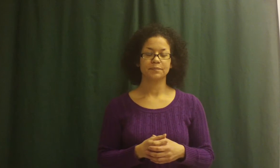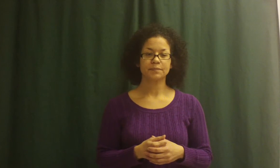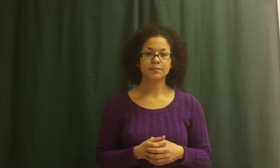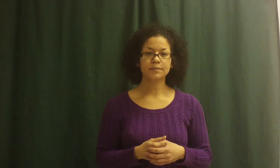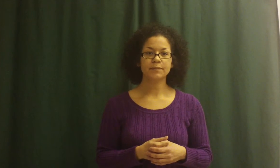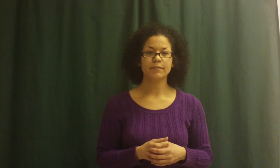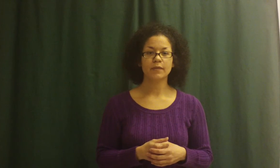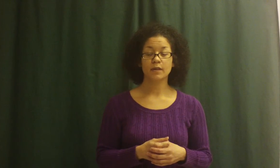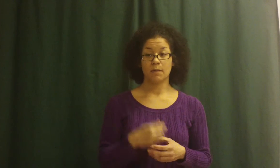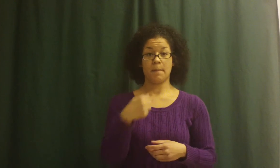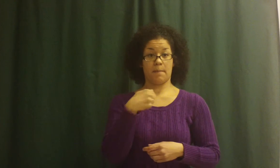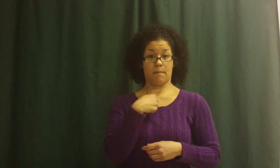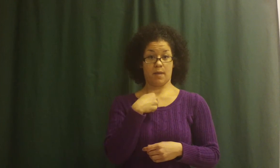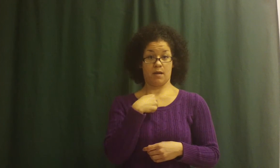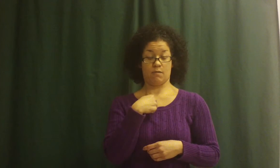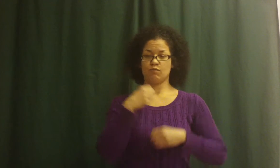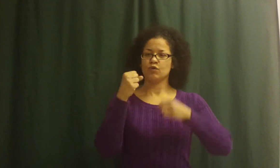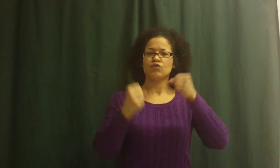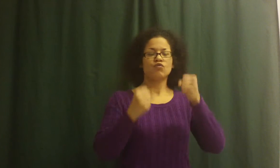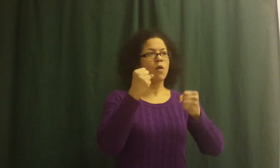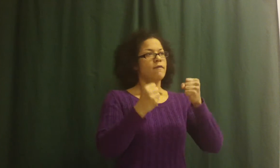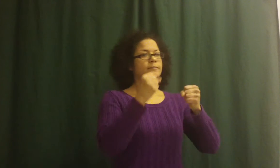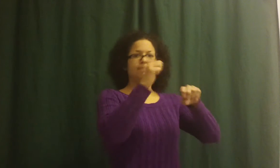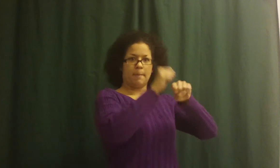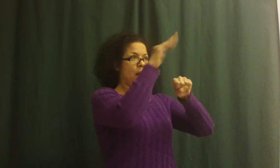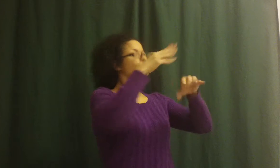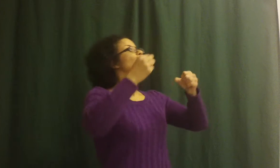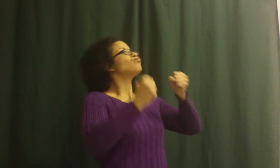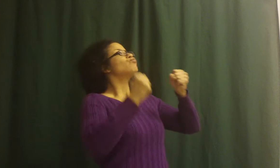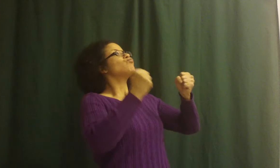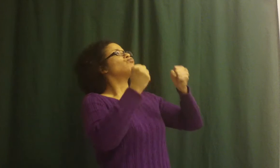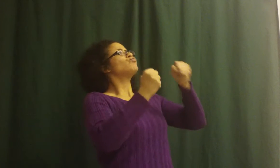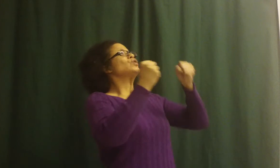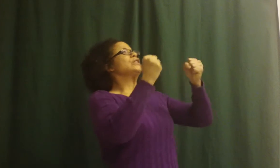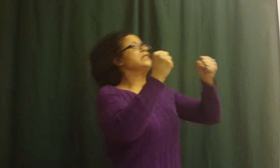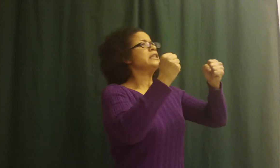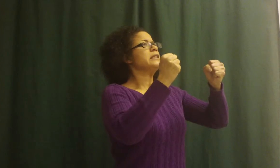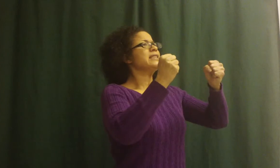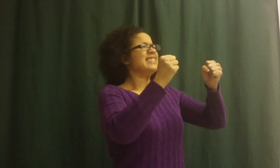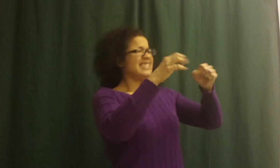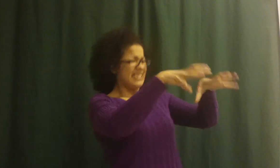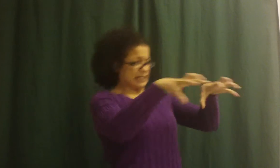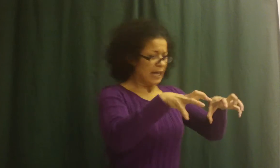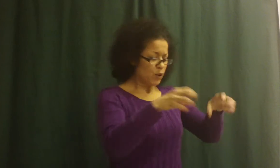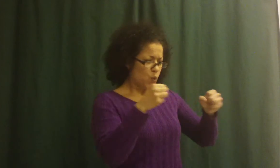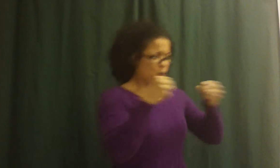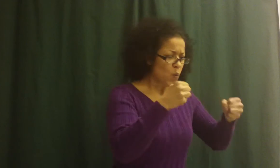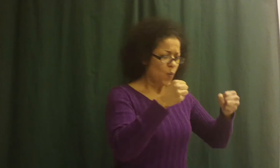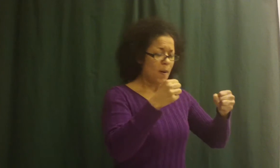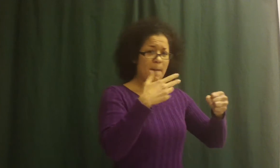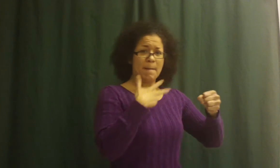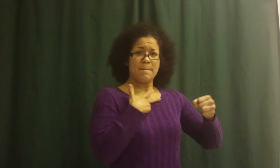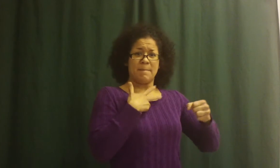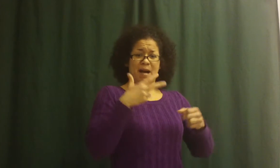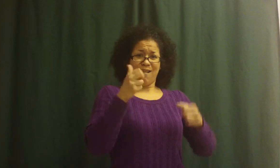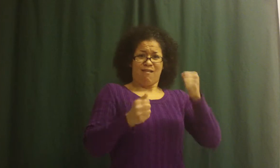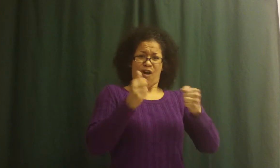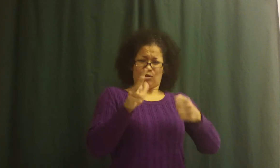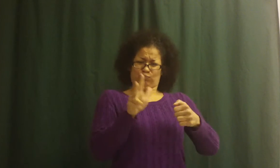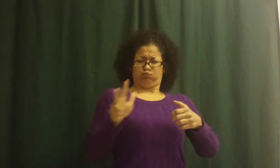I was driving up the mountain when I hit a patch of ice. My car probably spun around 3 times. I